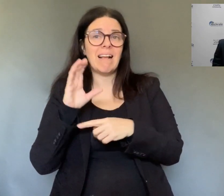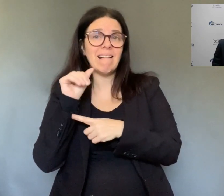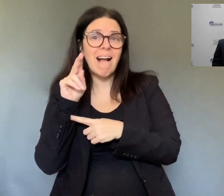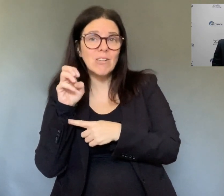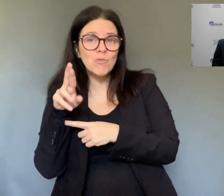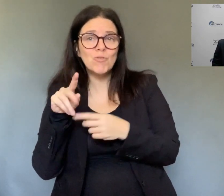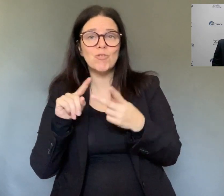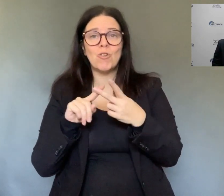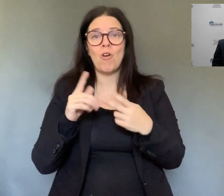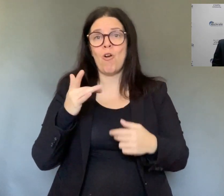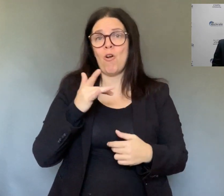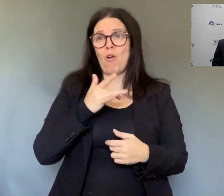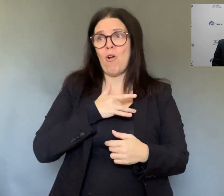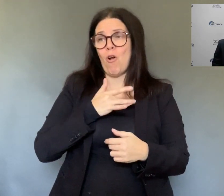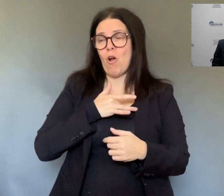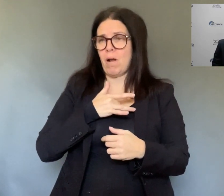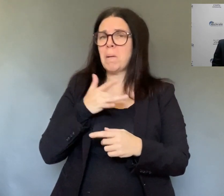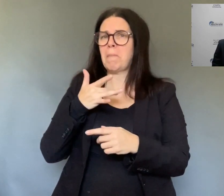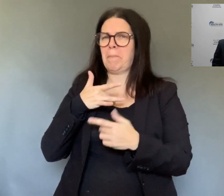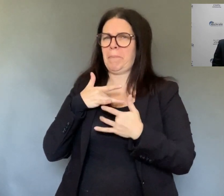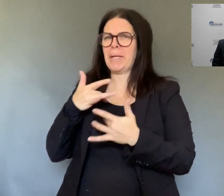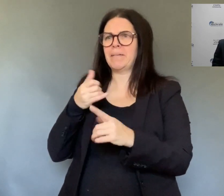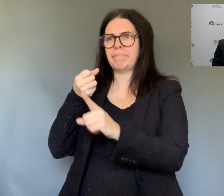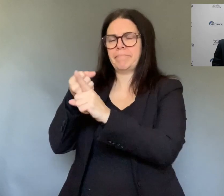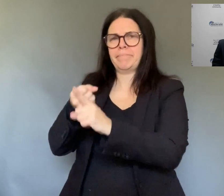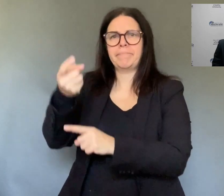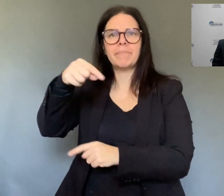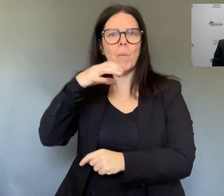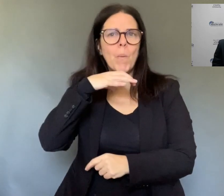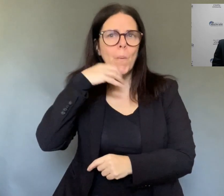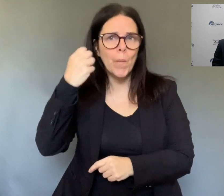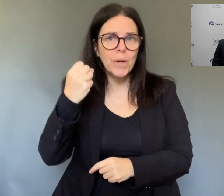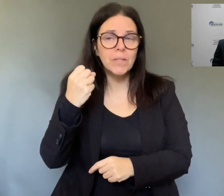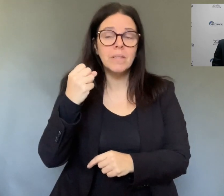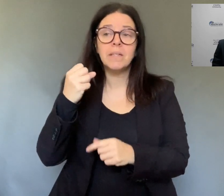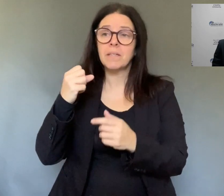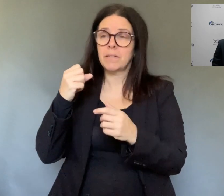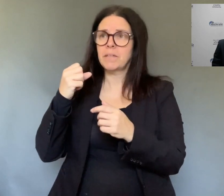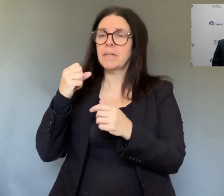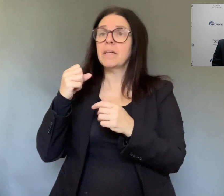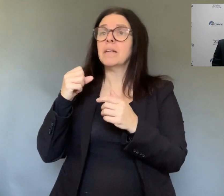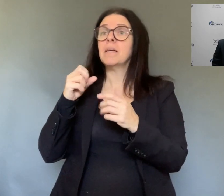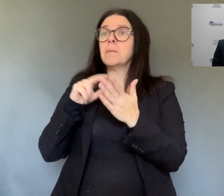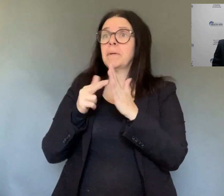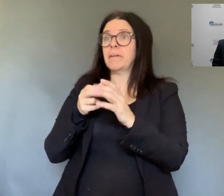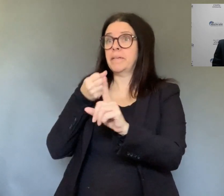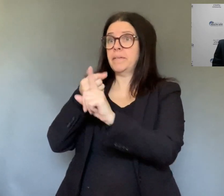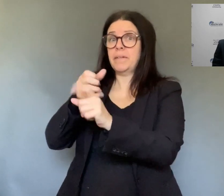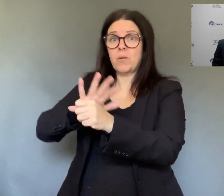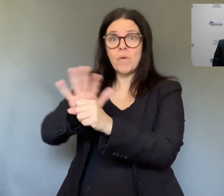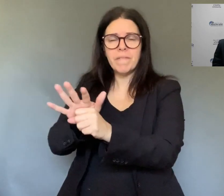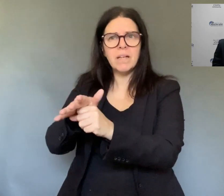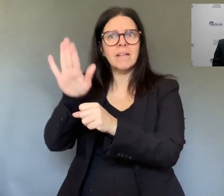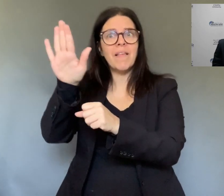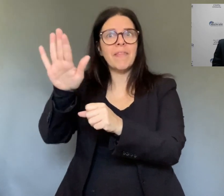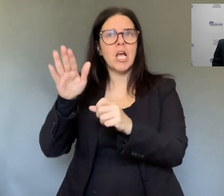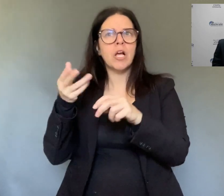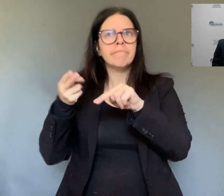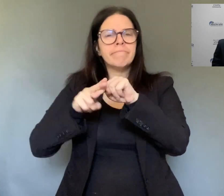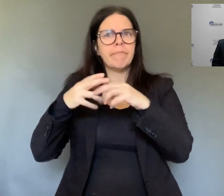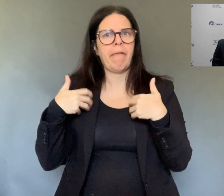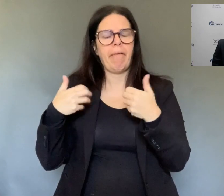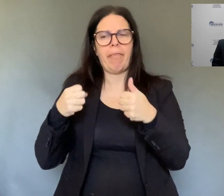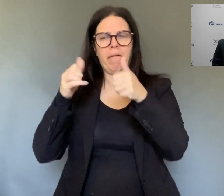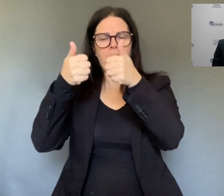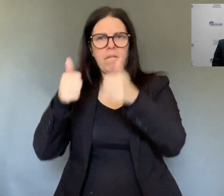are also more common in this age group, making them more vulnerable to serious complications. In